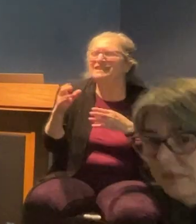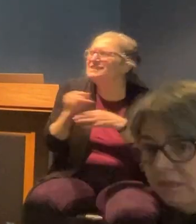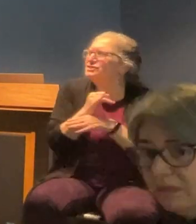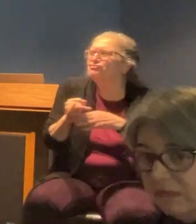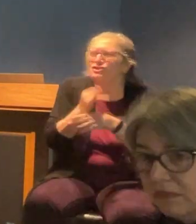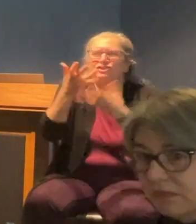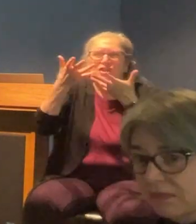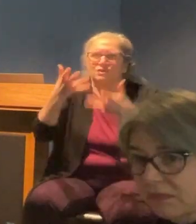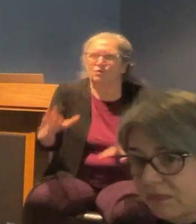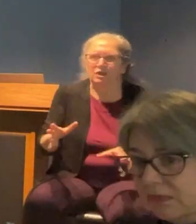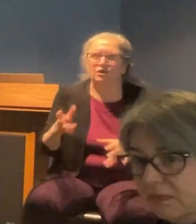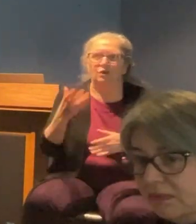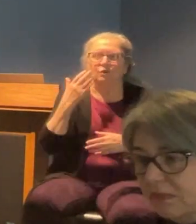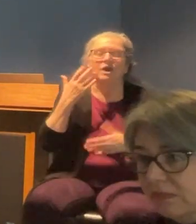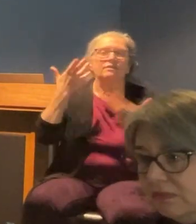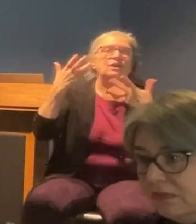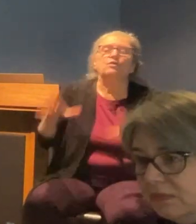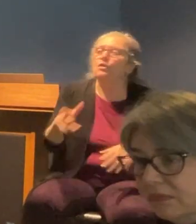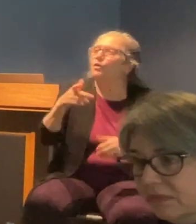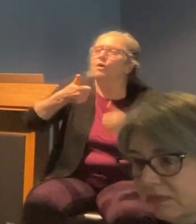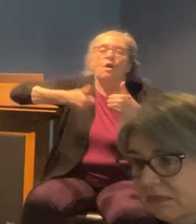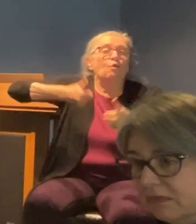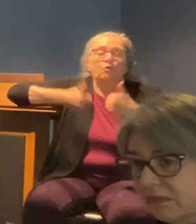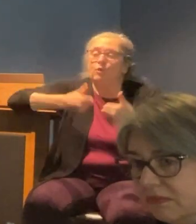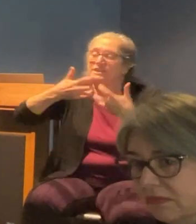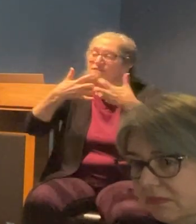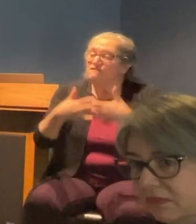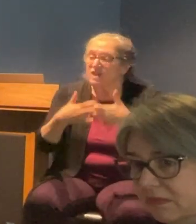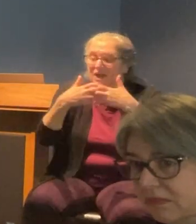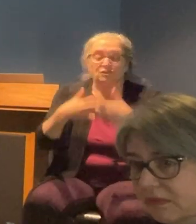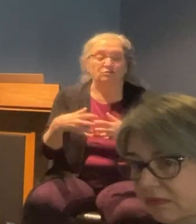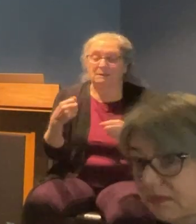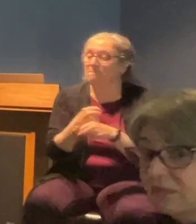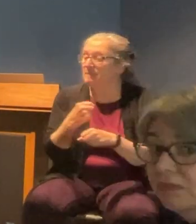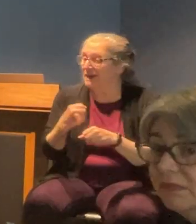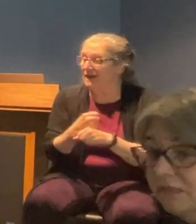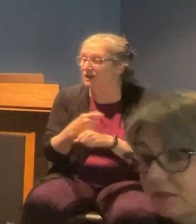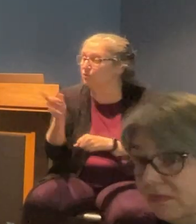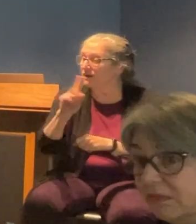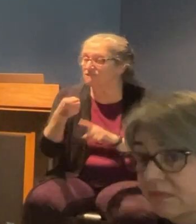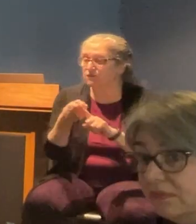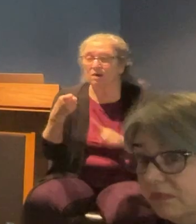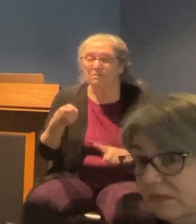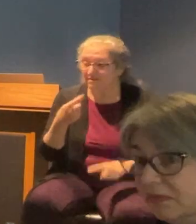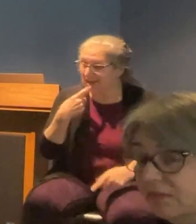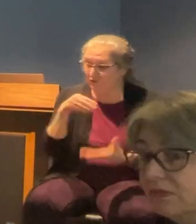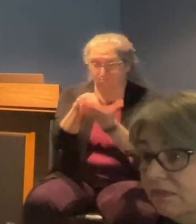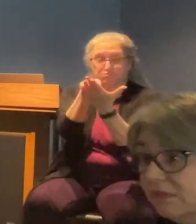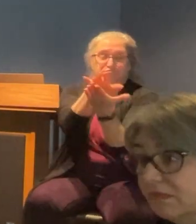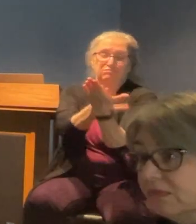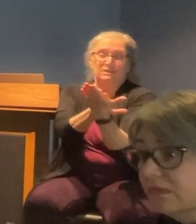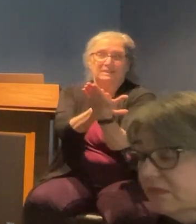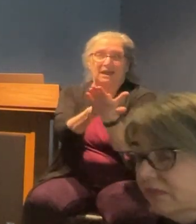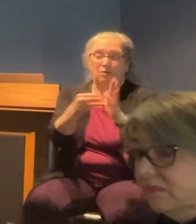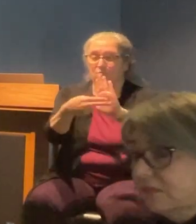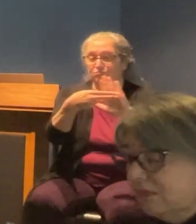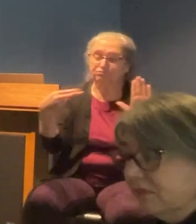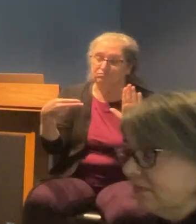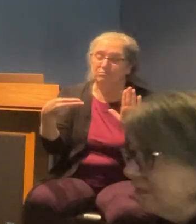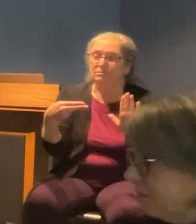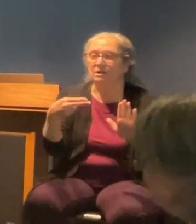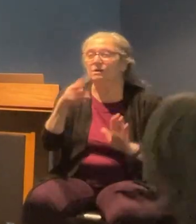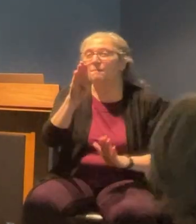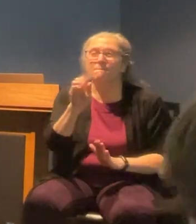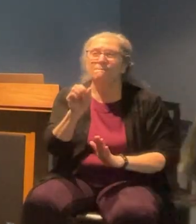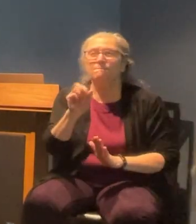you to know which individual factory made the garment that you are buying. They could, if they wanted to, they could put a barcode on it. They could say